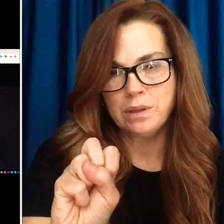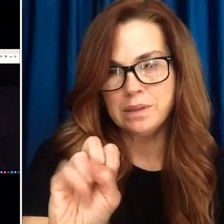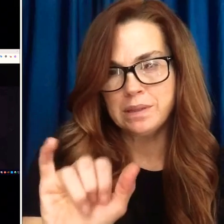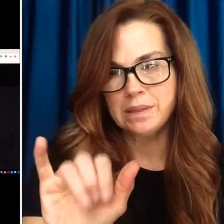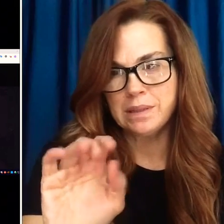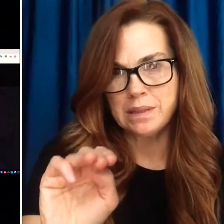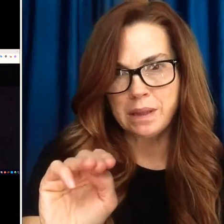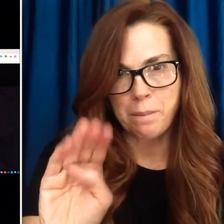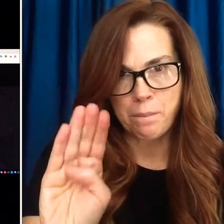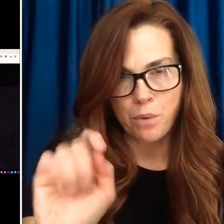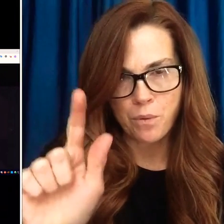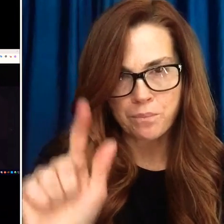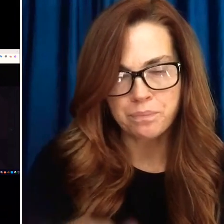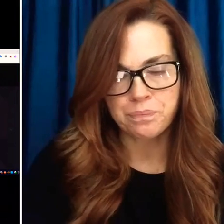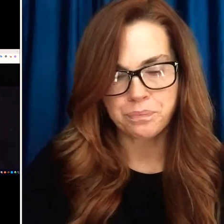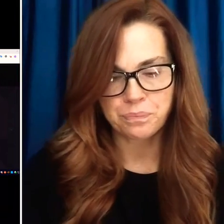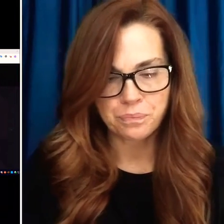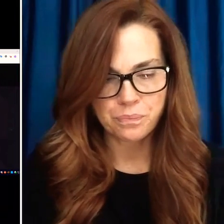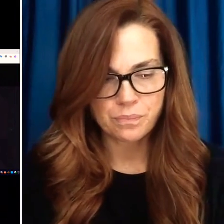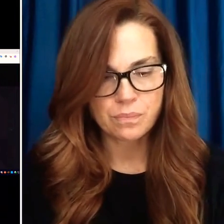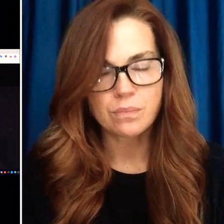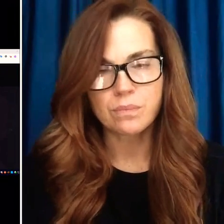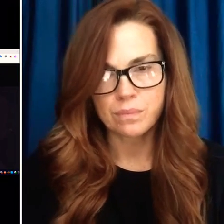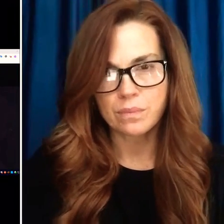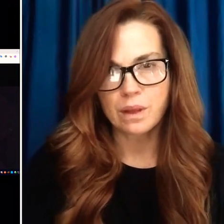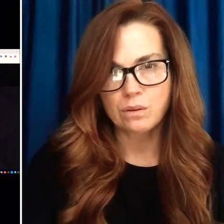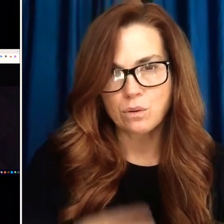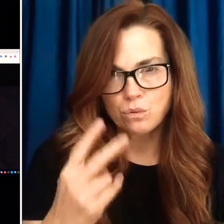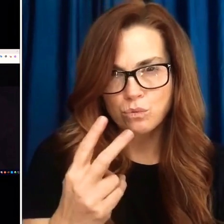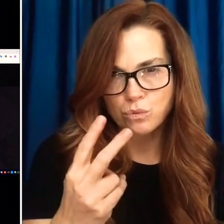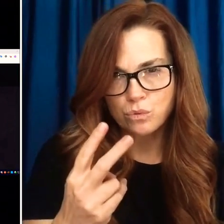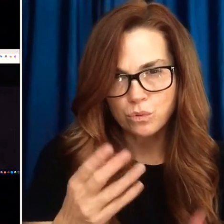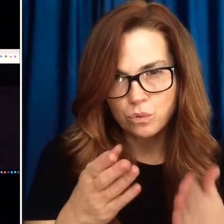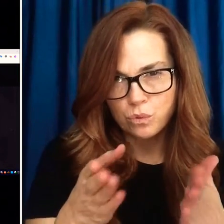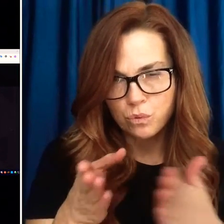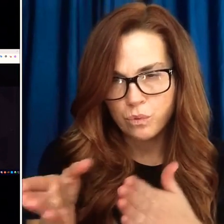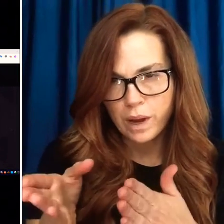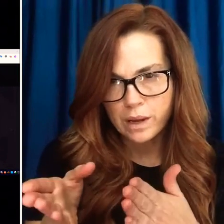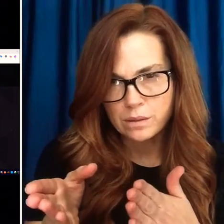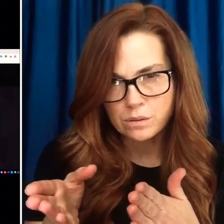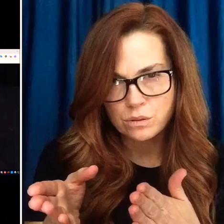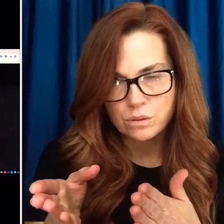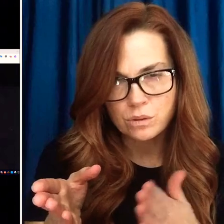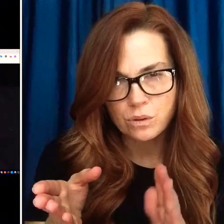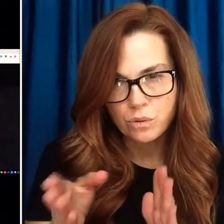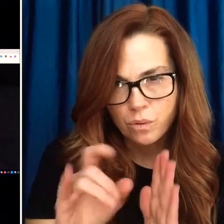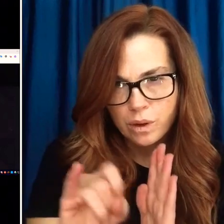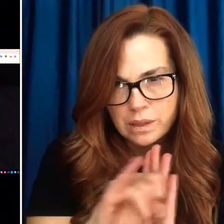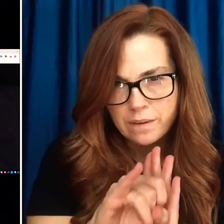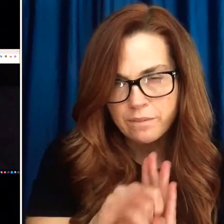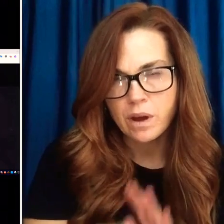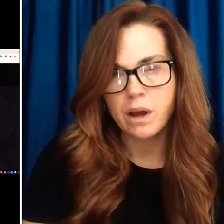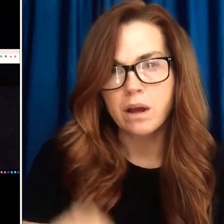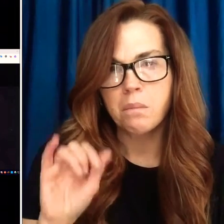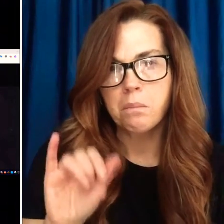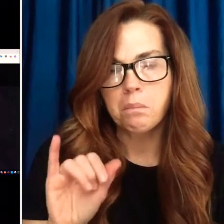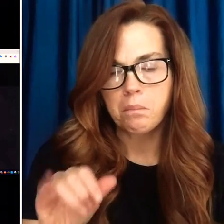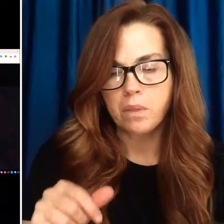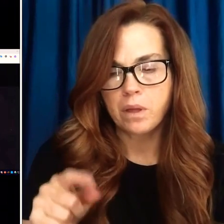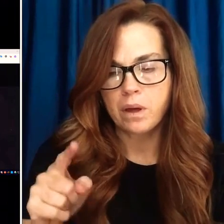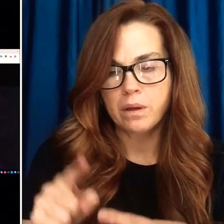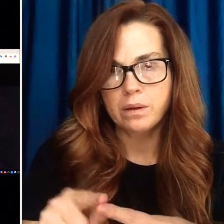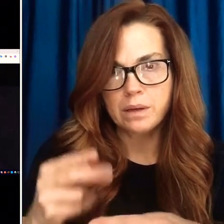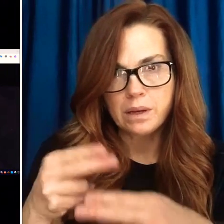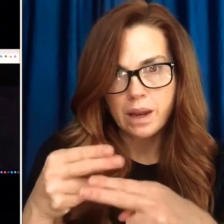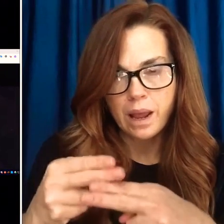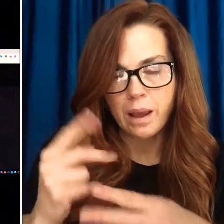Okay, so we have two ways to identify the element silver. We have its name